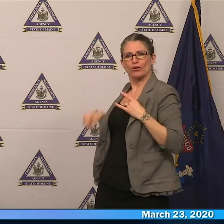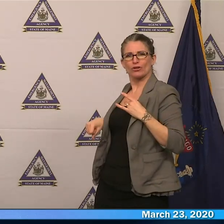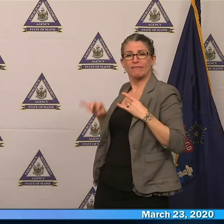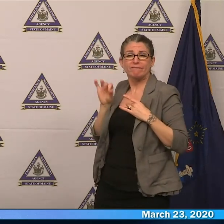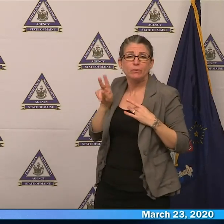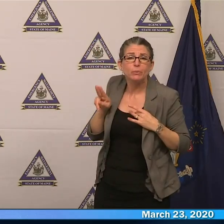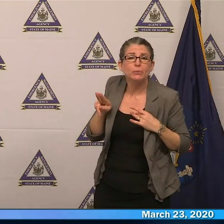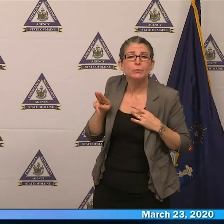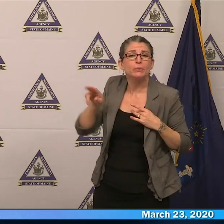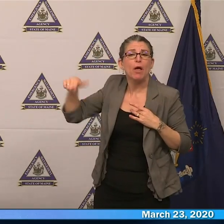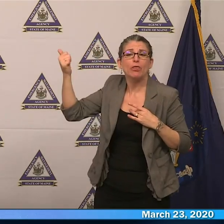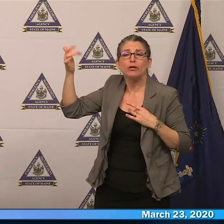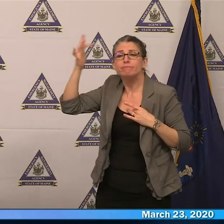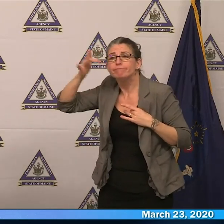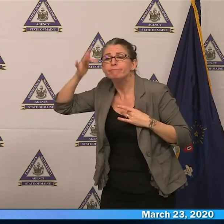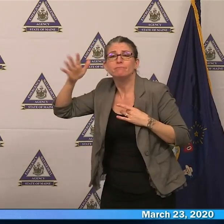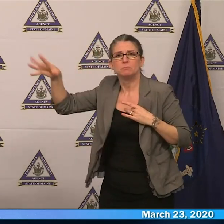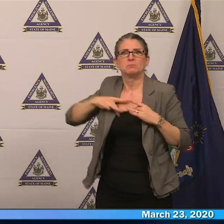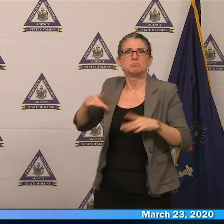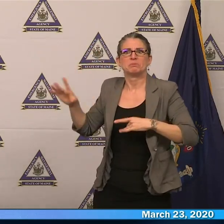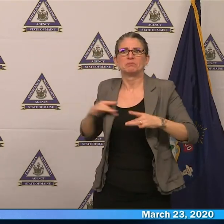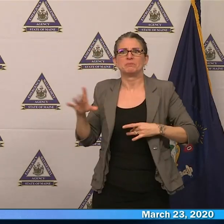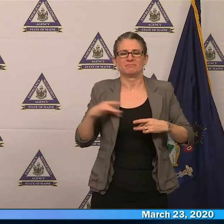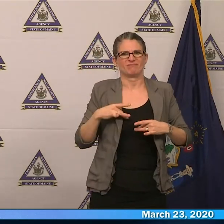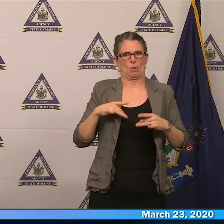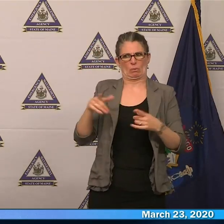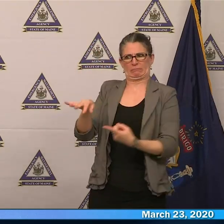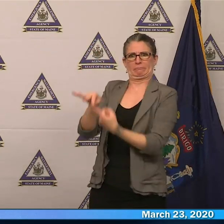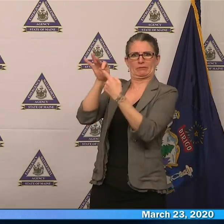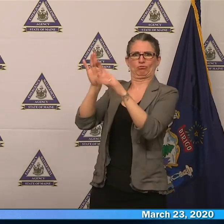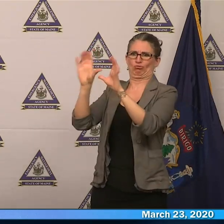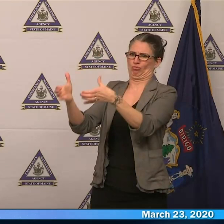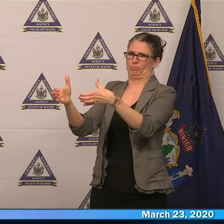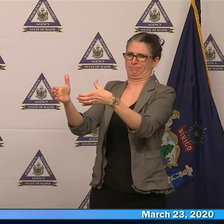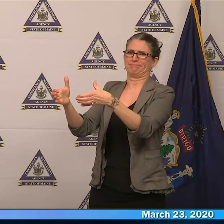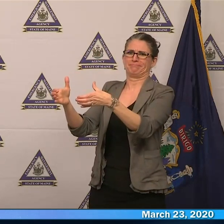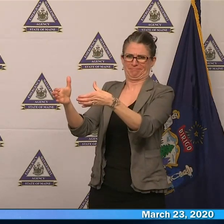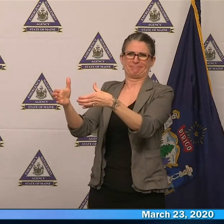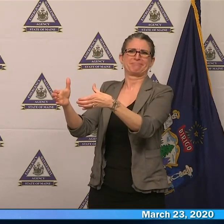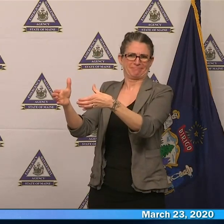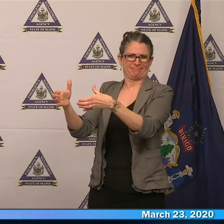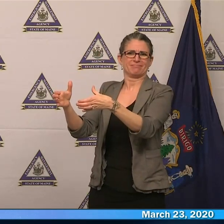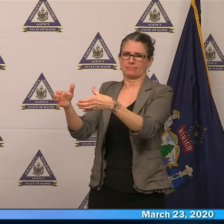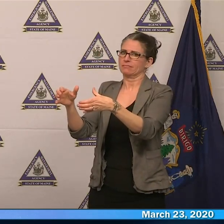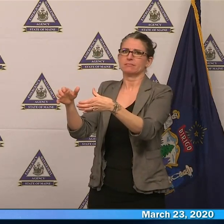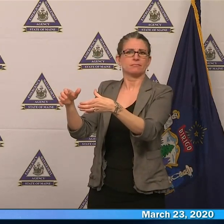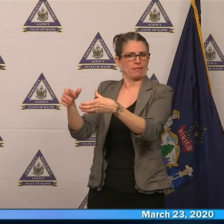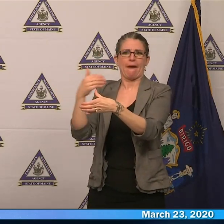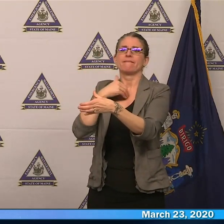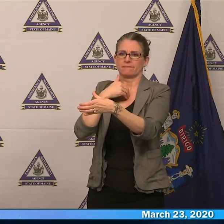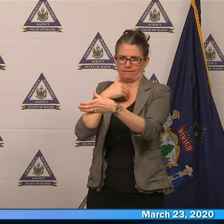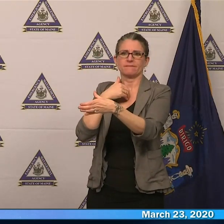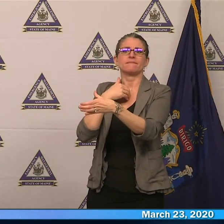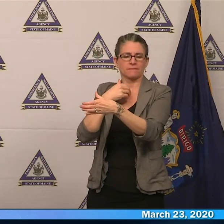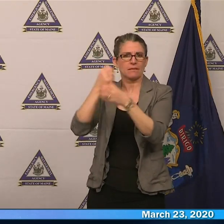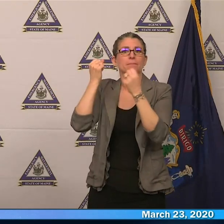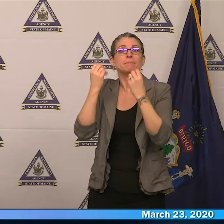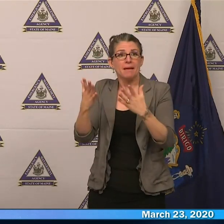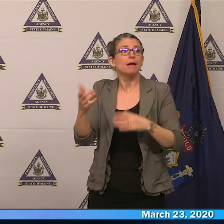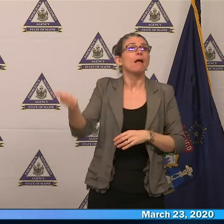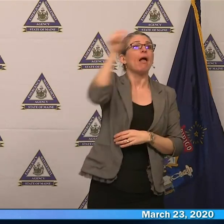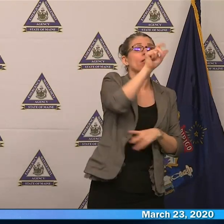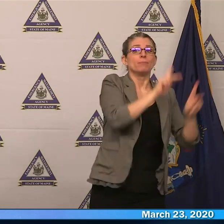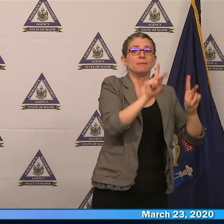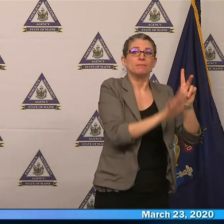groups, we recognize that folks across Maine are waiting for results. I acknowledge